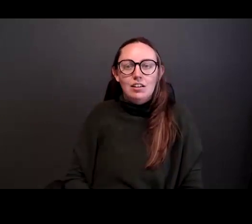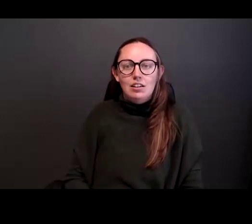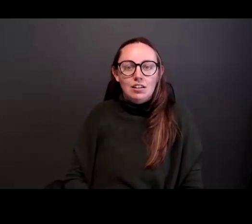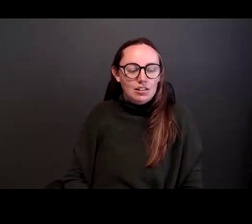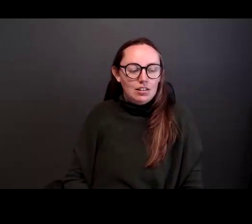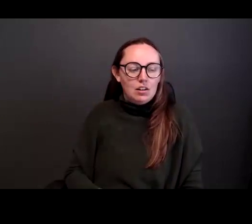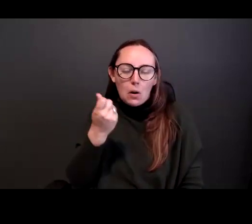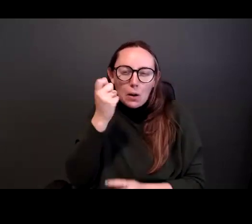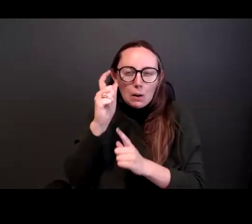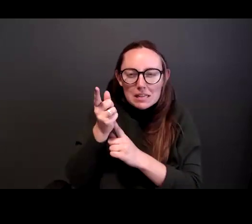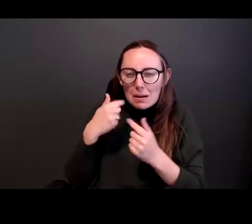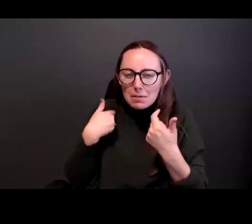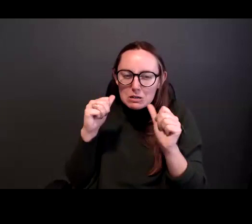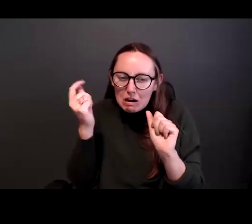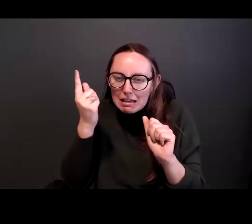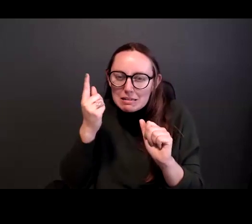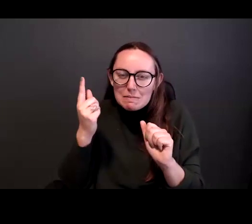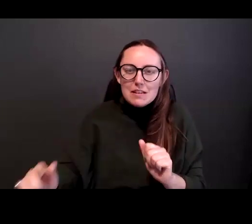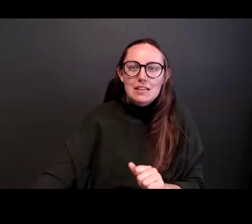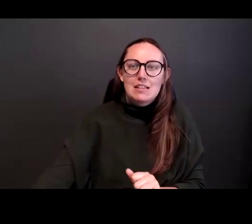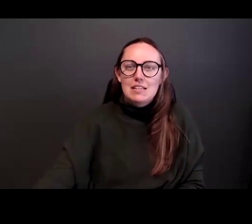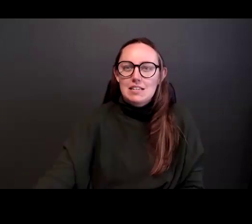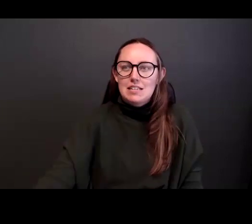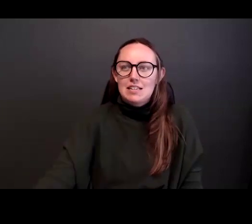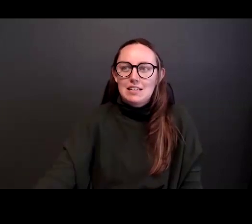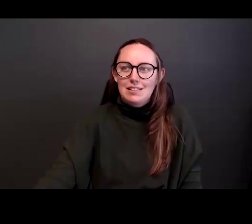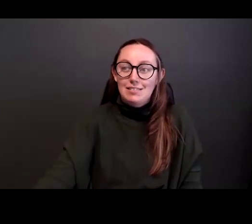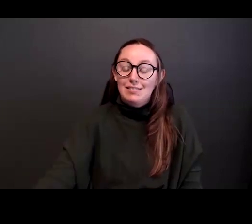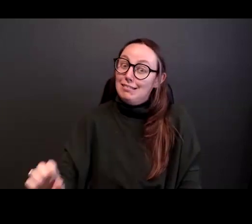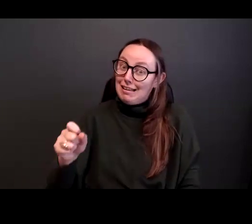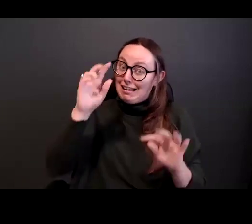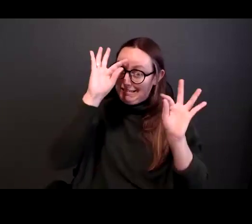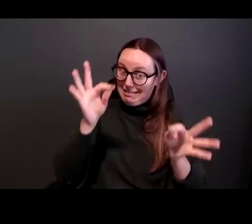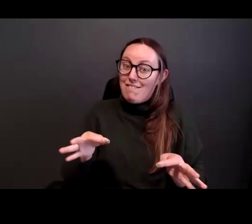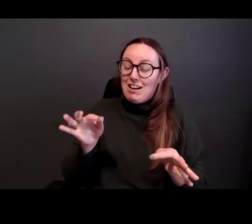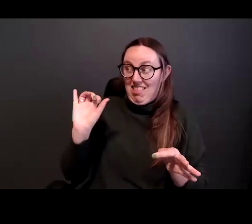hold on, definitely my antagonist.